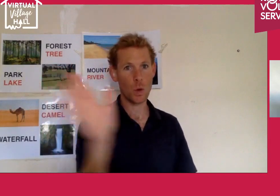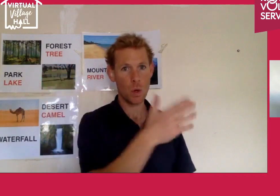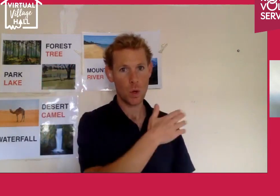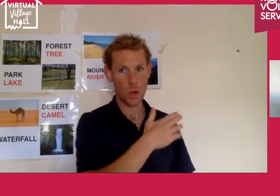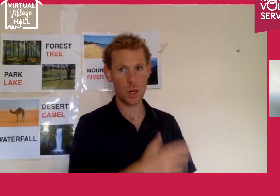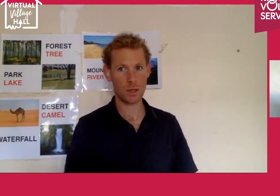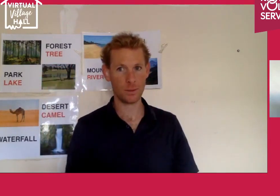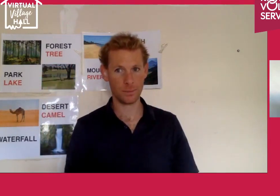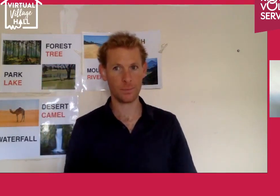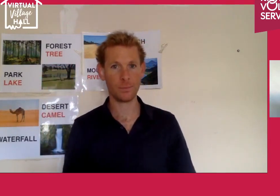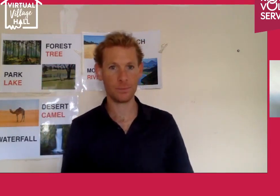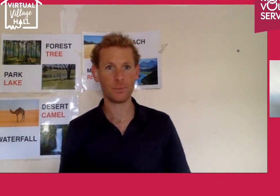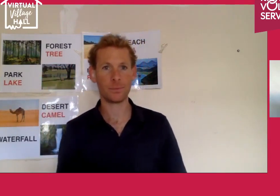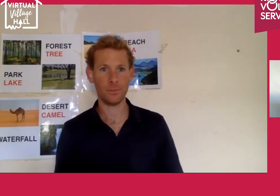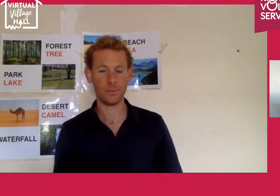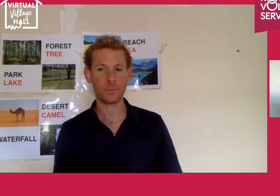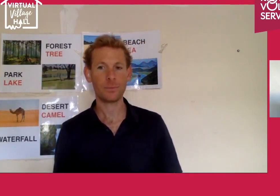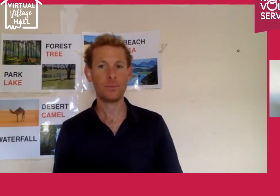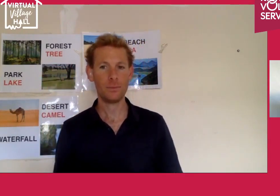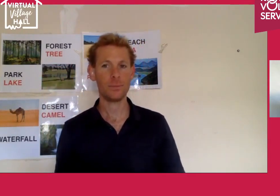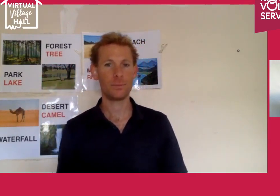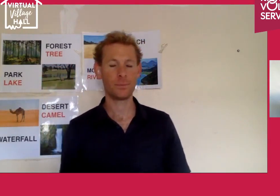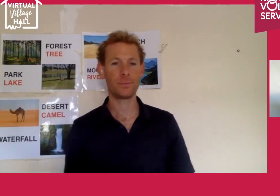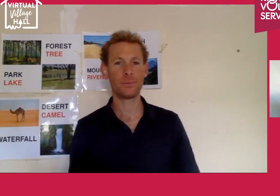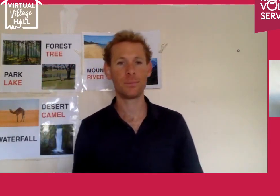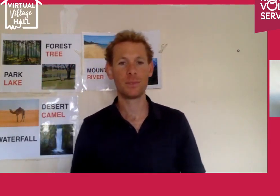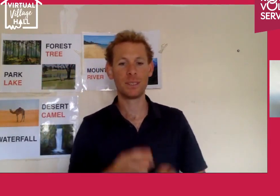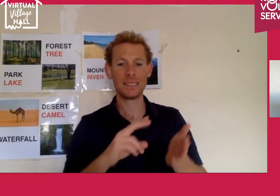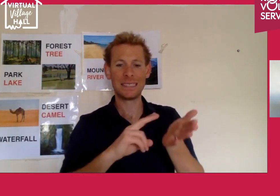So I'm going to repeat all of those.